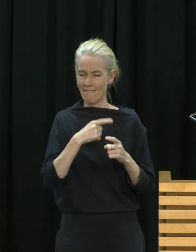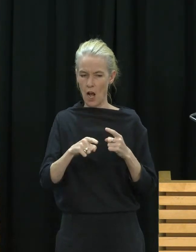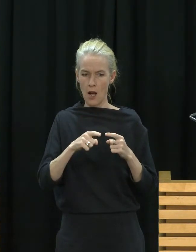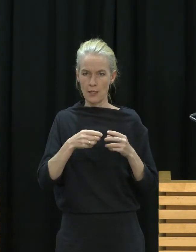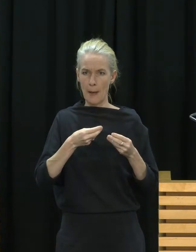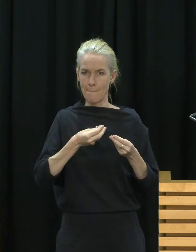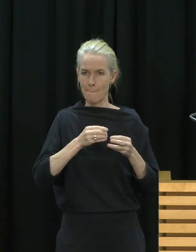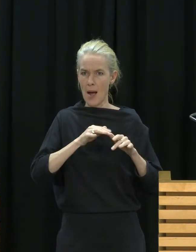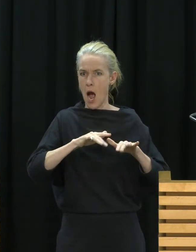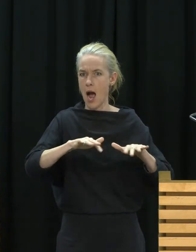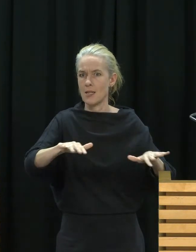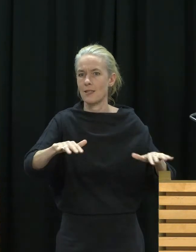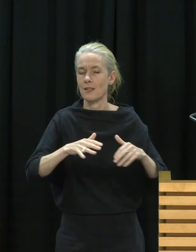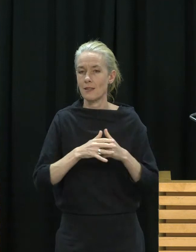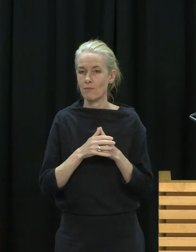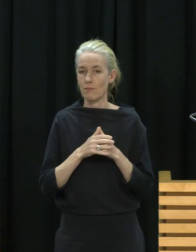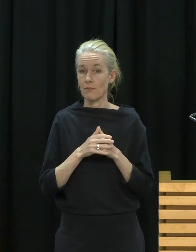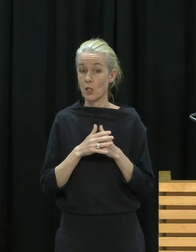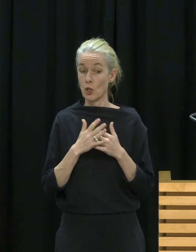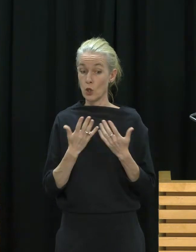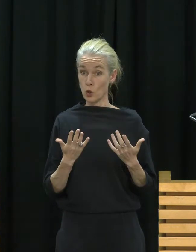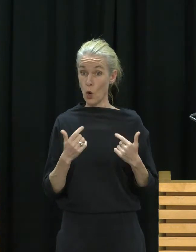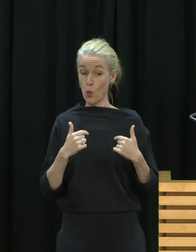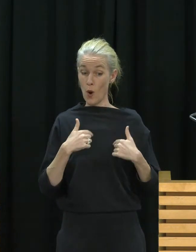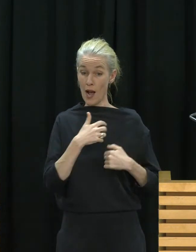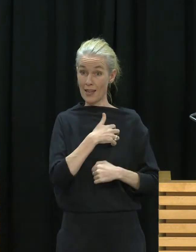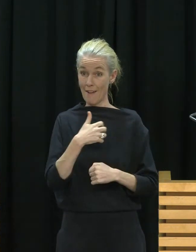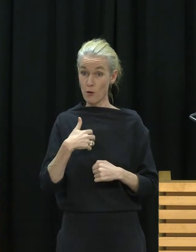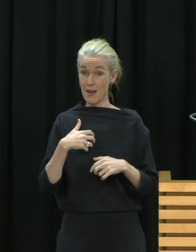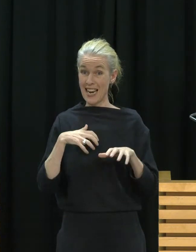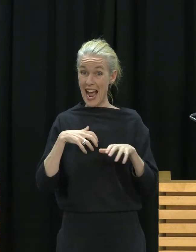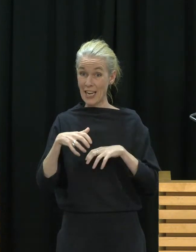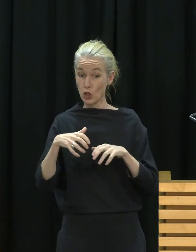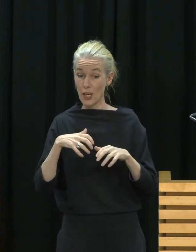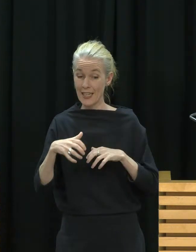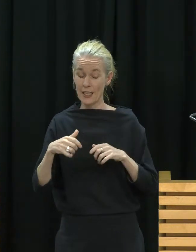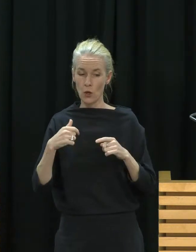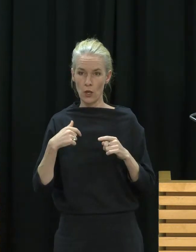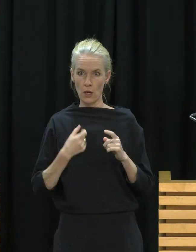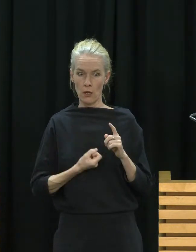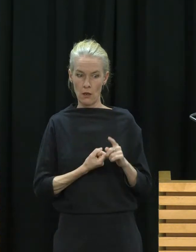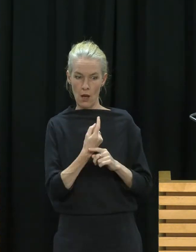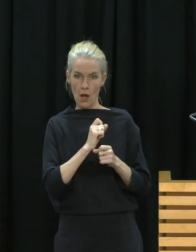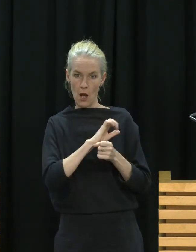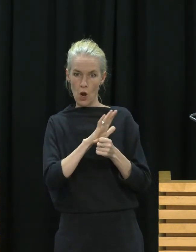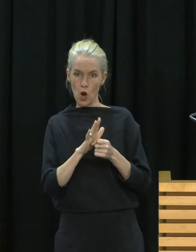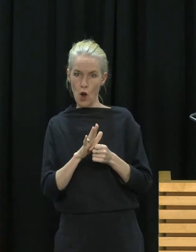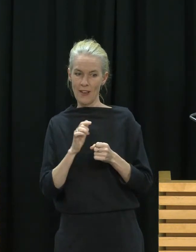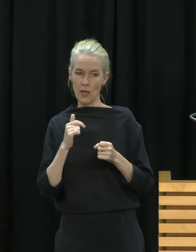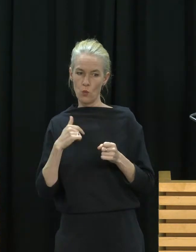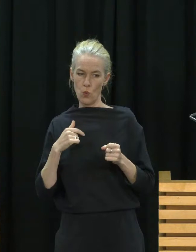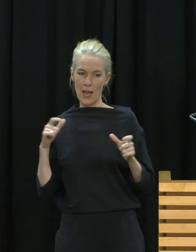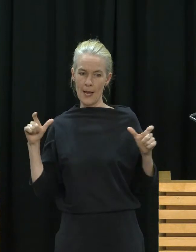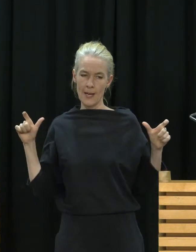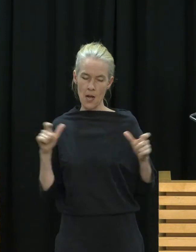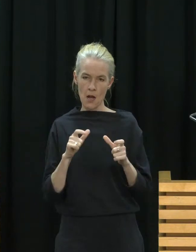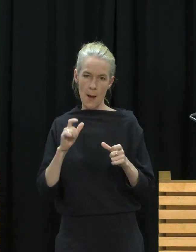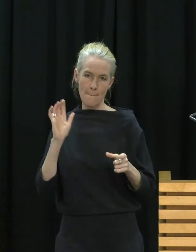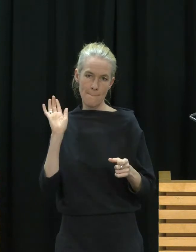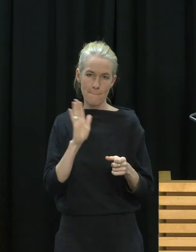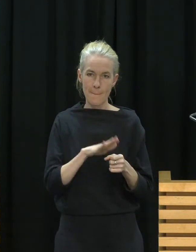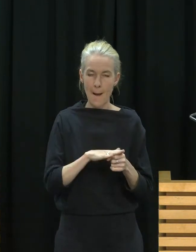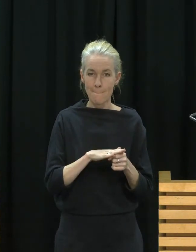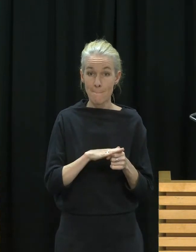where we need to squash them as quickly as we can, we've always worked on the basis that actually be ultra cautious, move